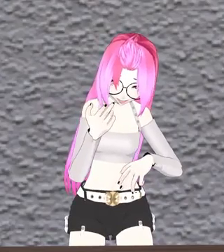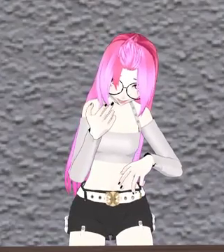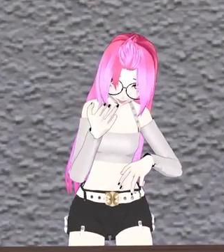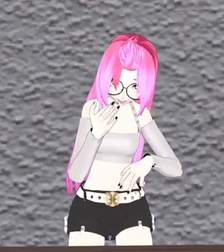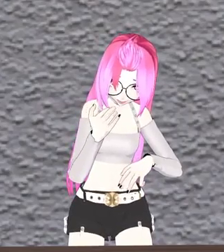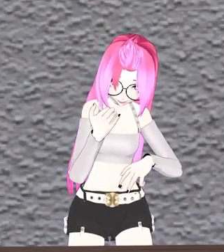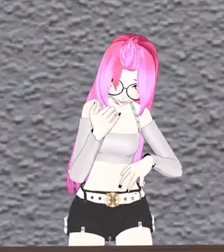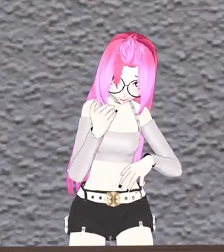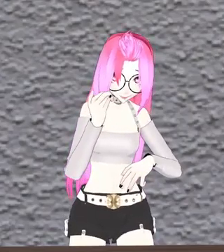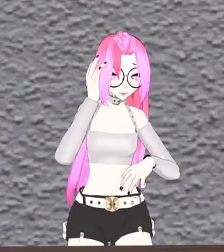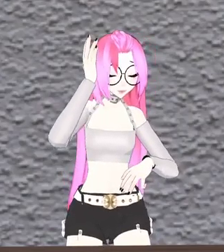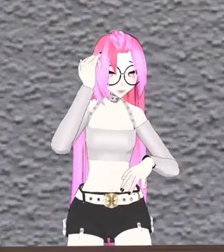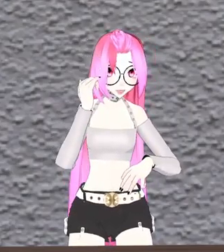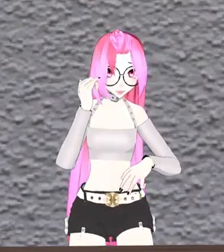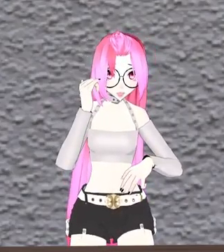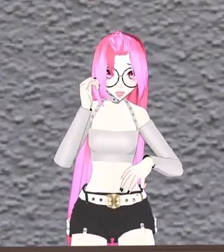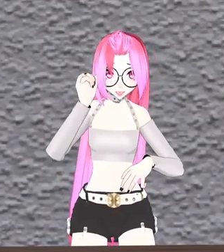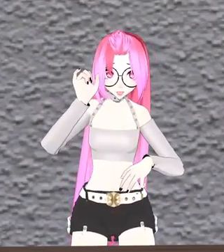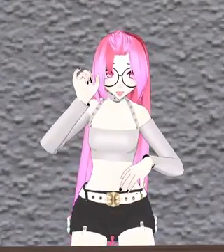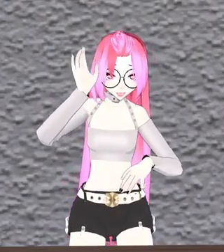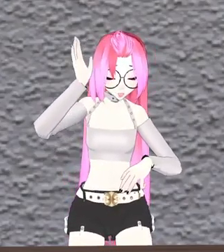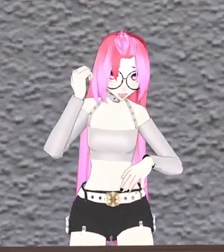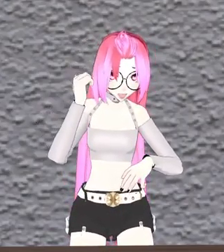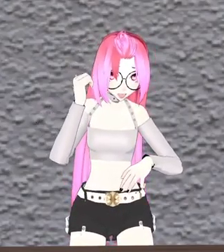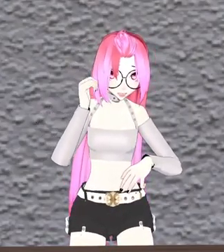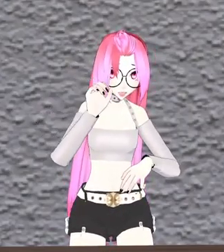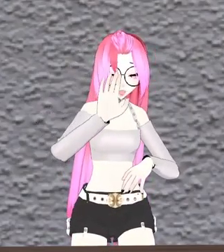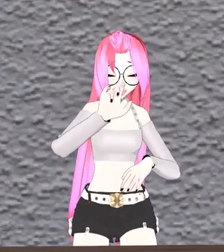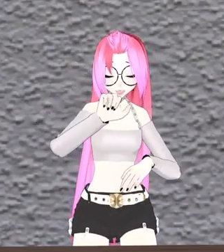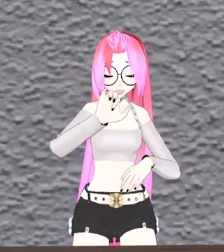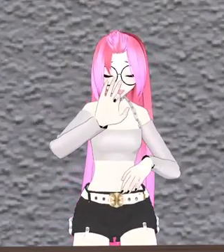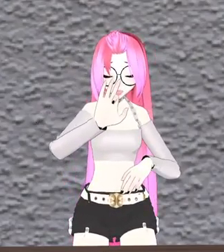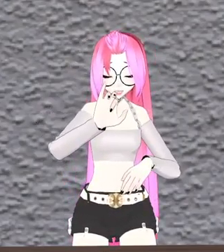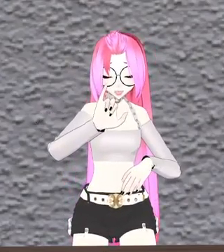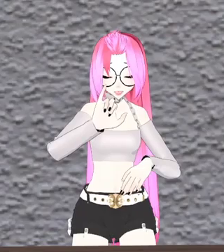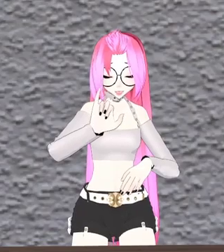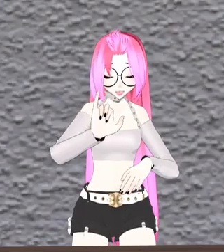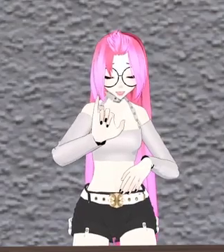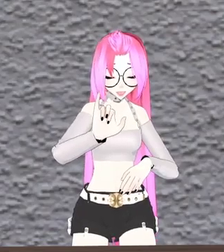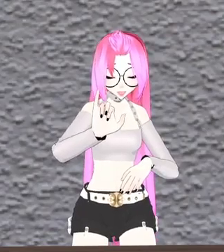not tracking. In real life, like the true sign is with a Y hand, which is that pinky out.